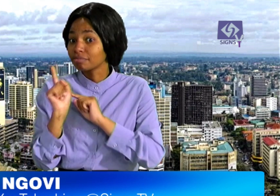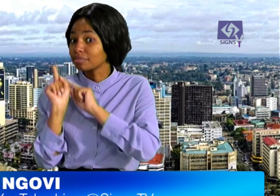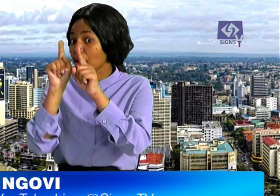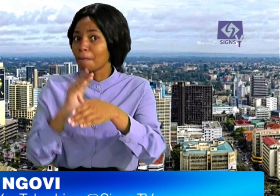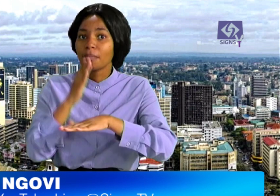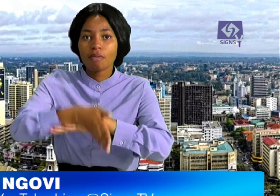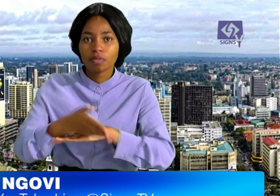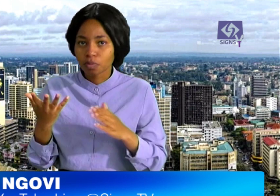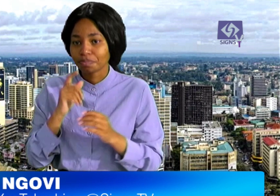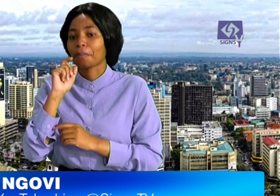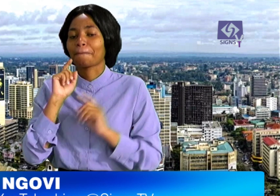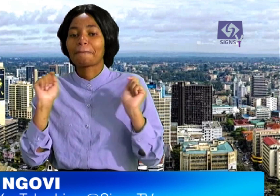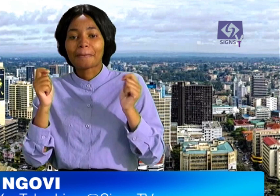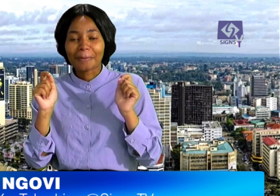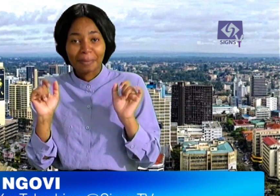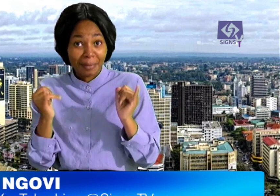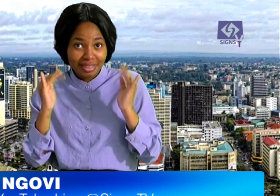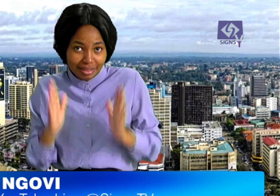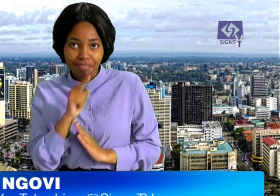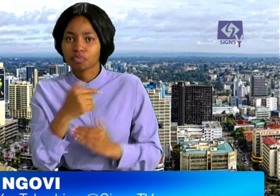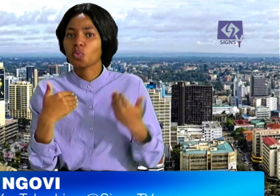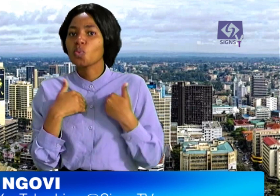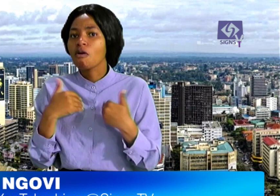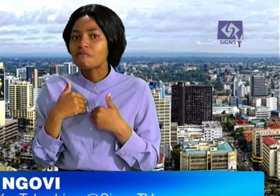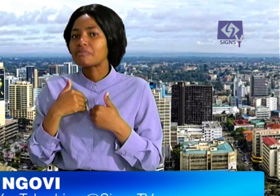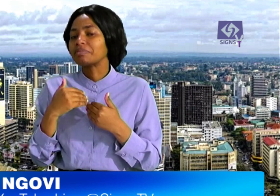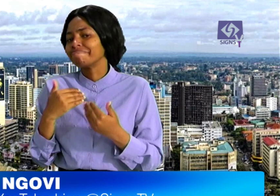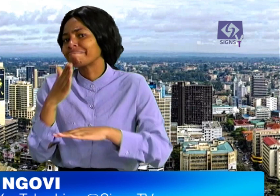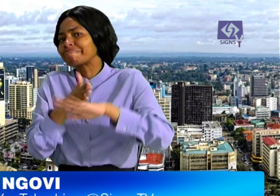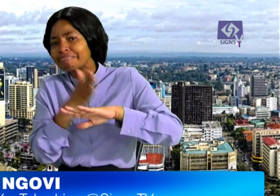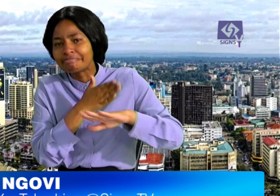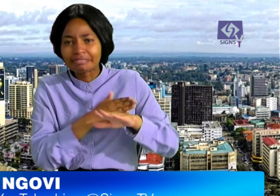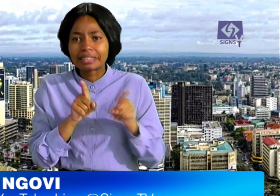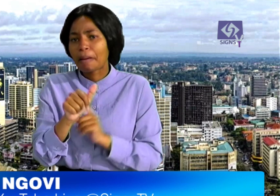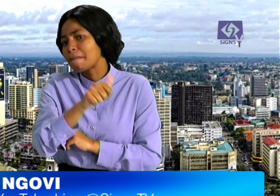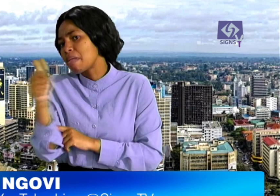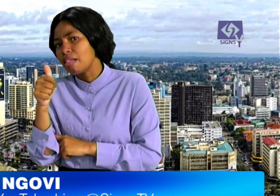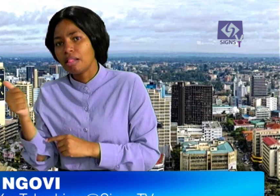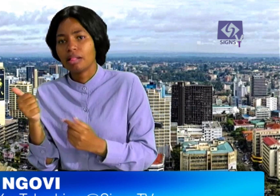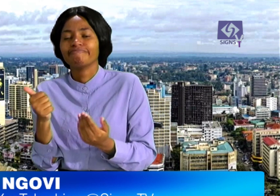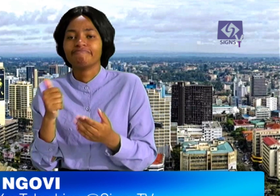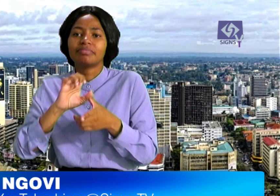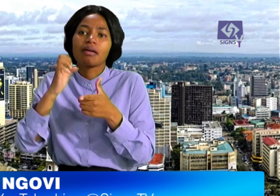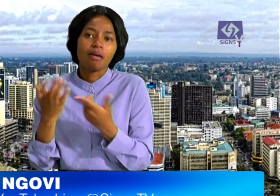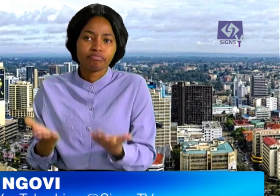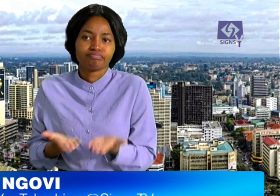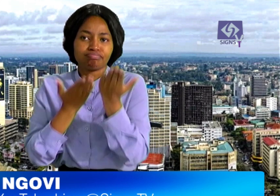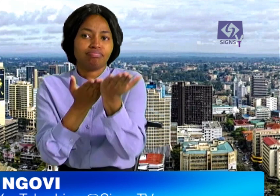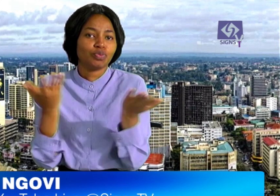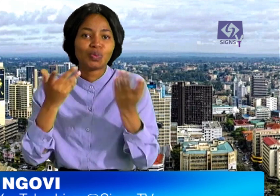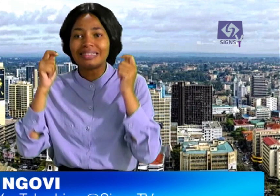many others. This has come after several journalists have been injured and others even abducted.